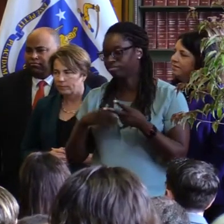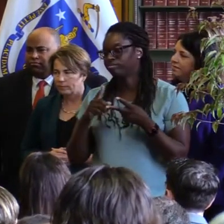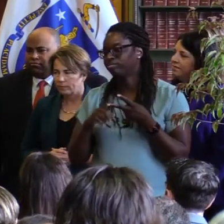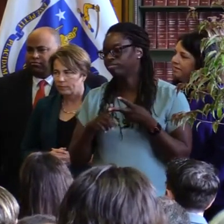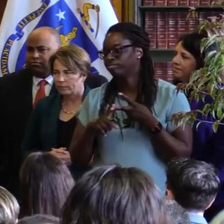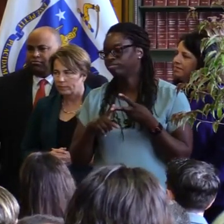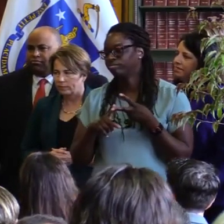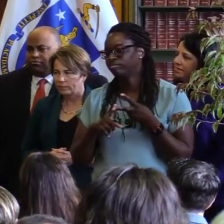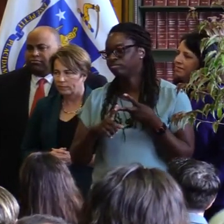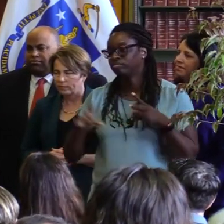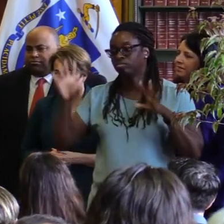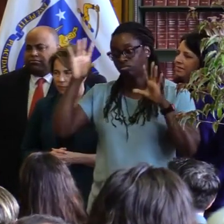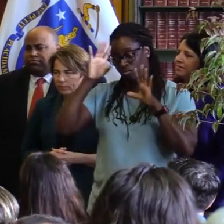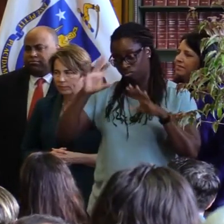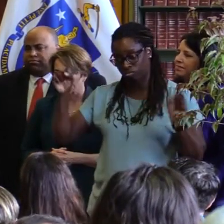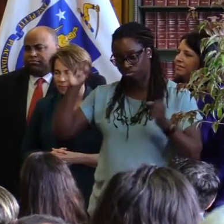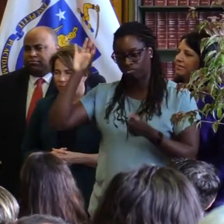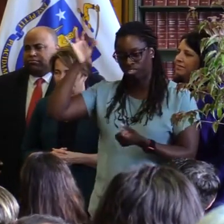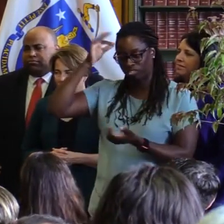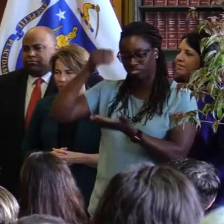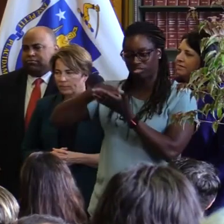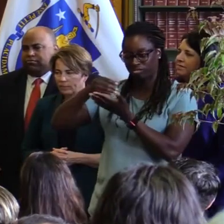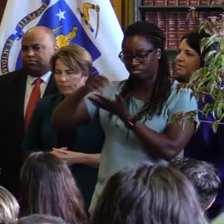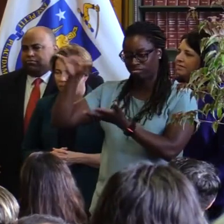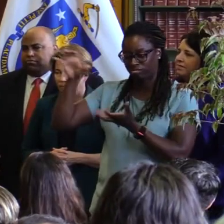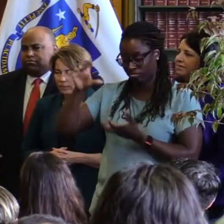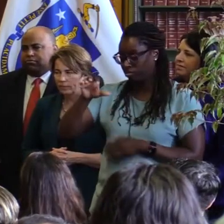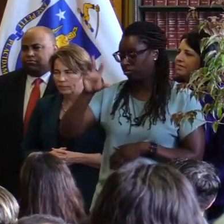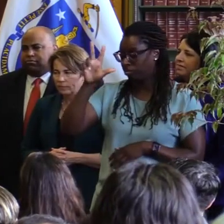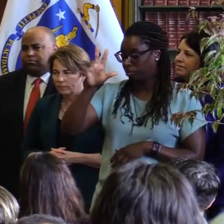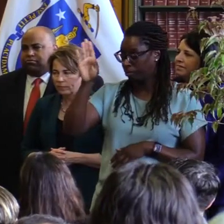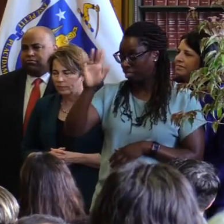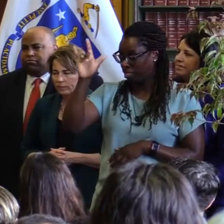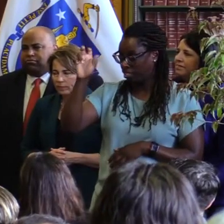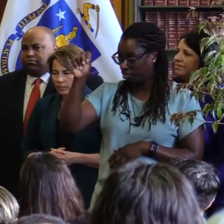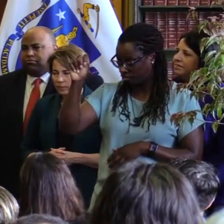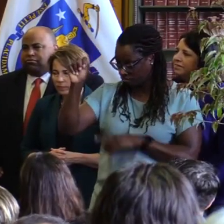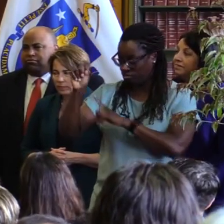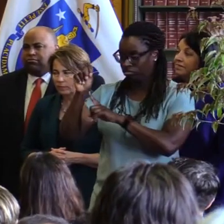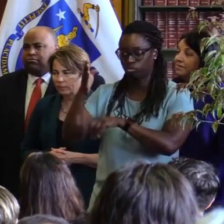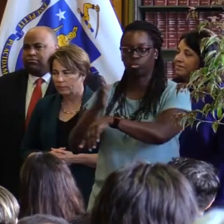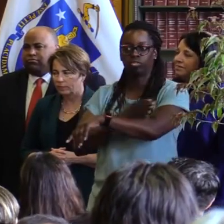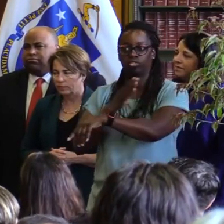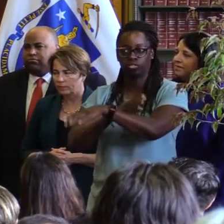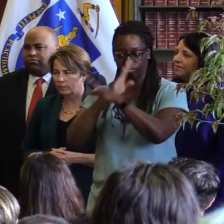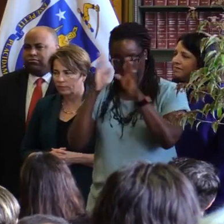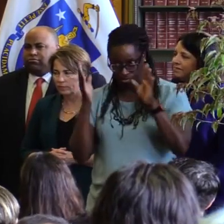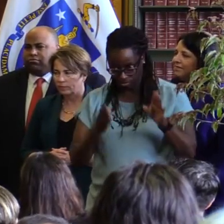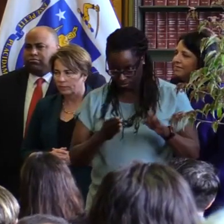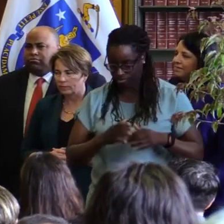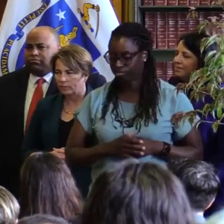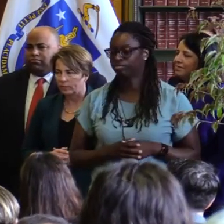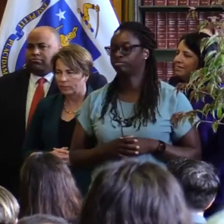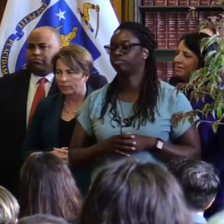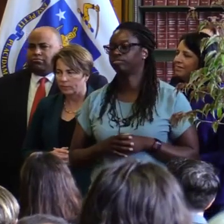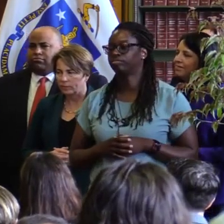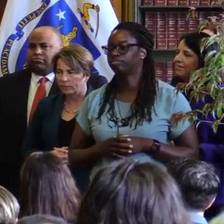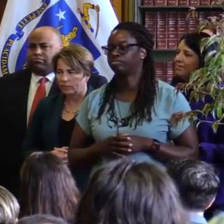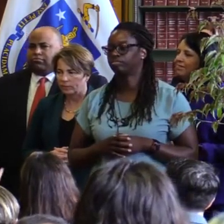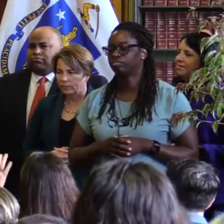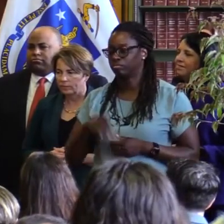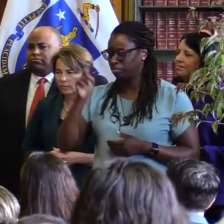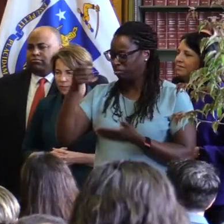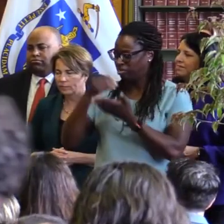is transformative. And it will only work if it's coupled with sound, smart,